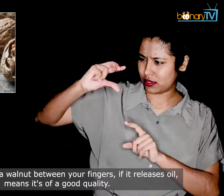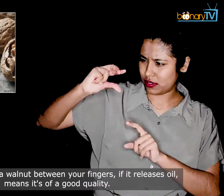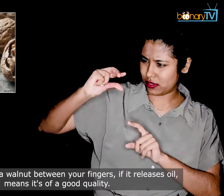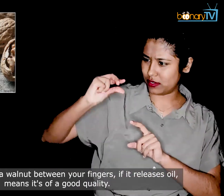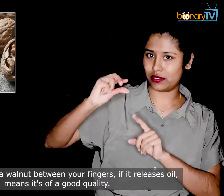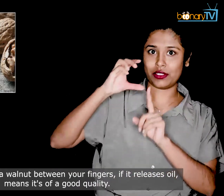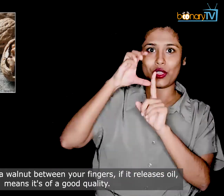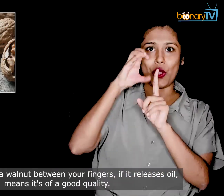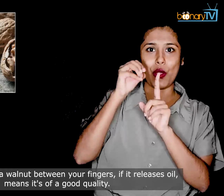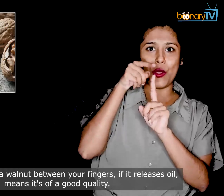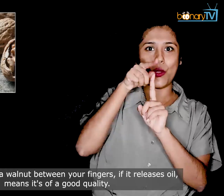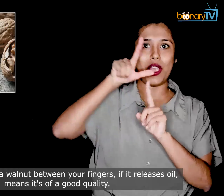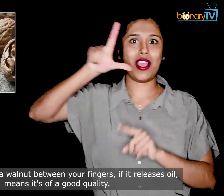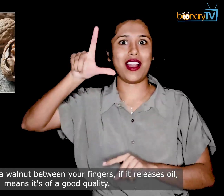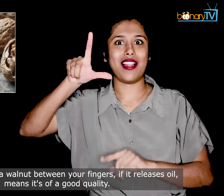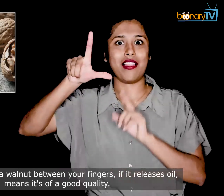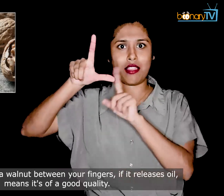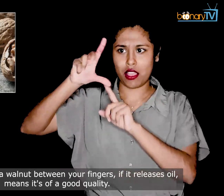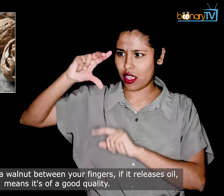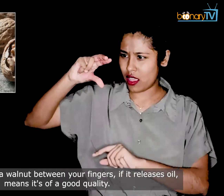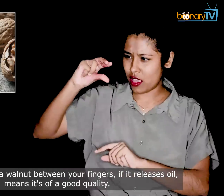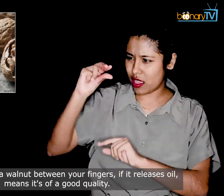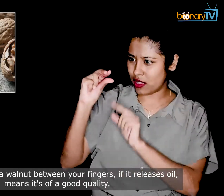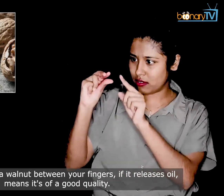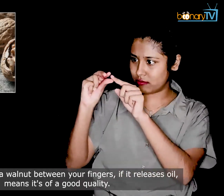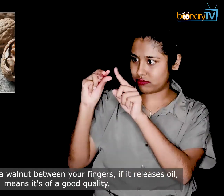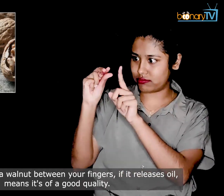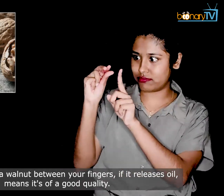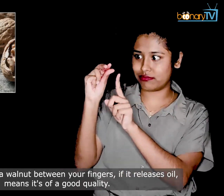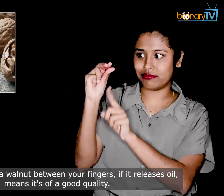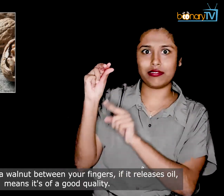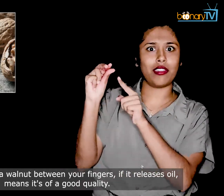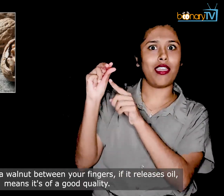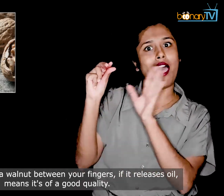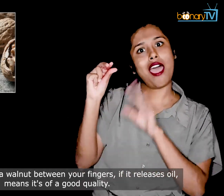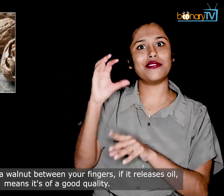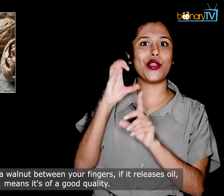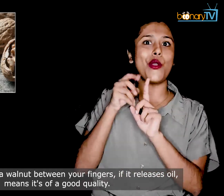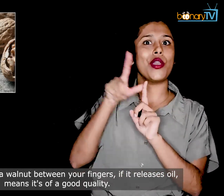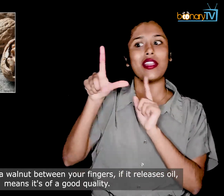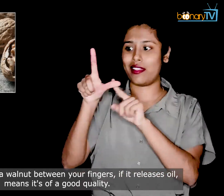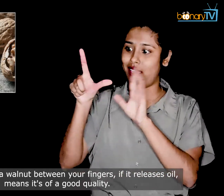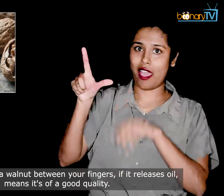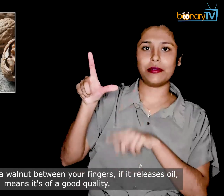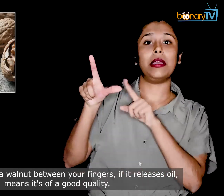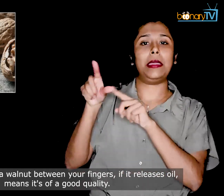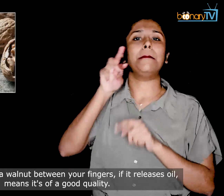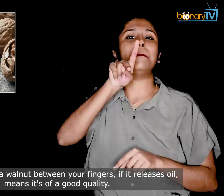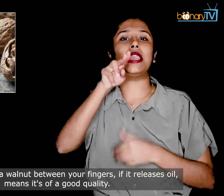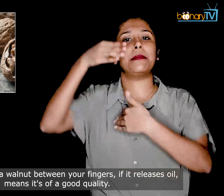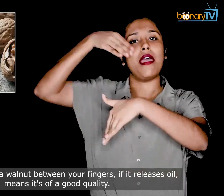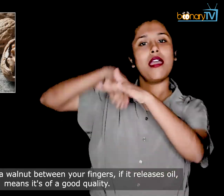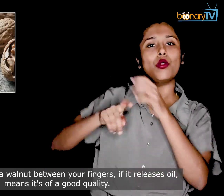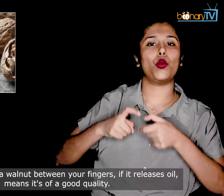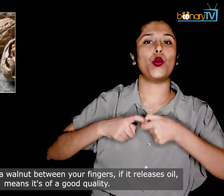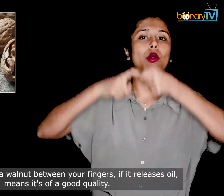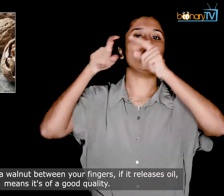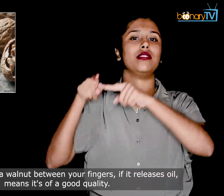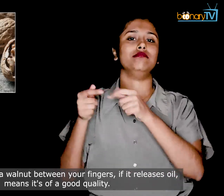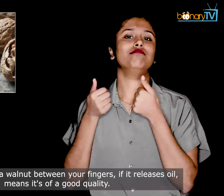press a walnut between your fingers if it releases oil means it's of a good quality